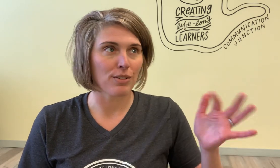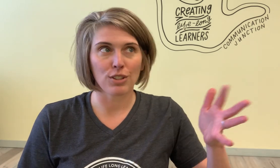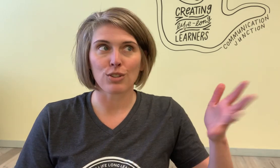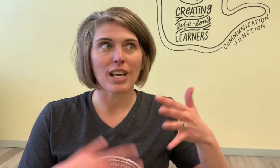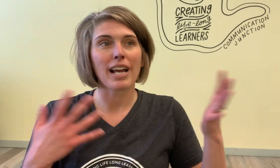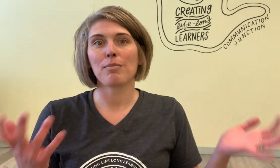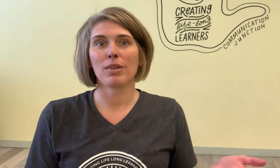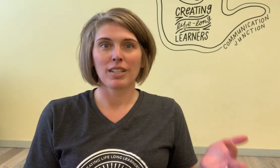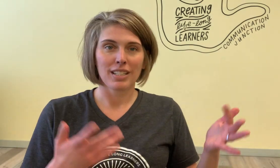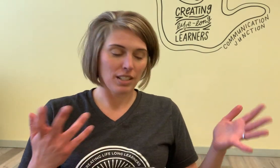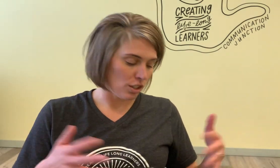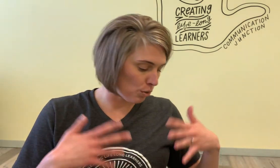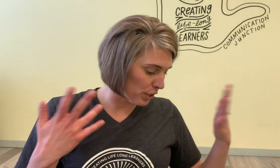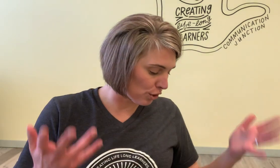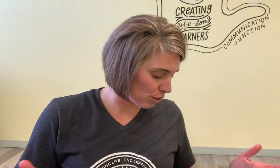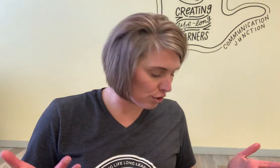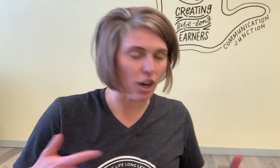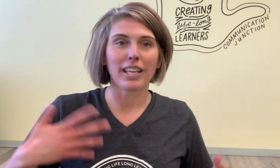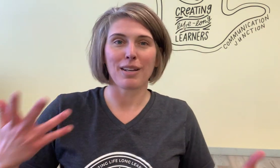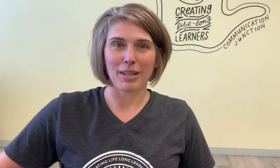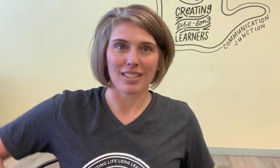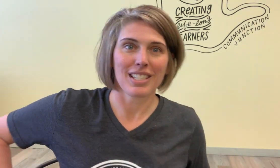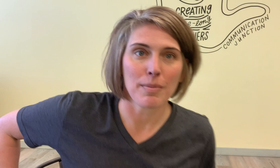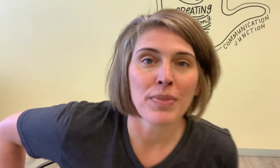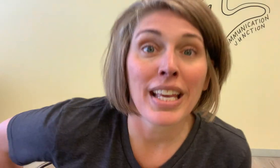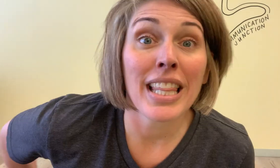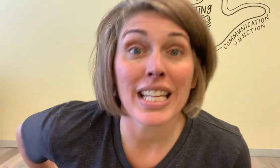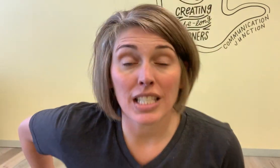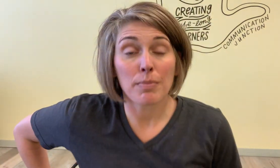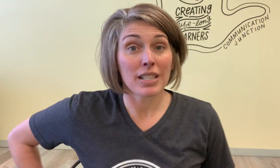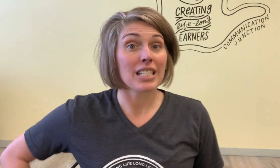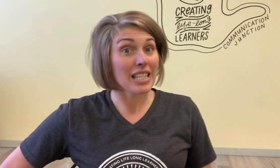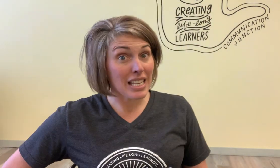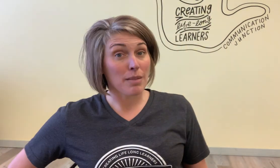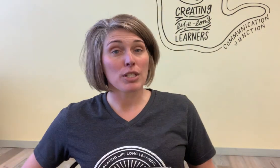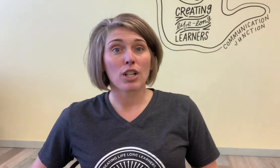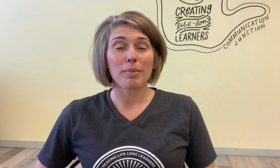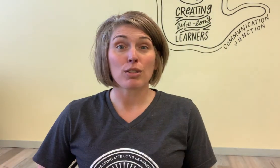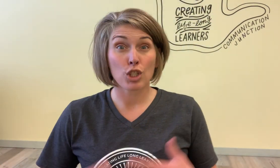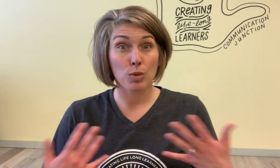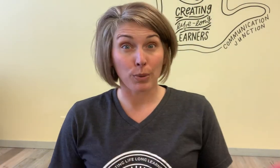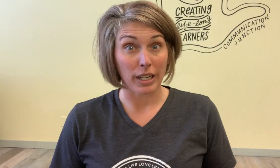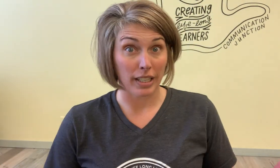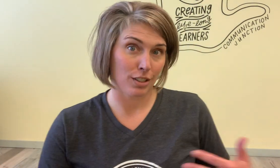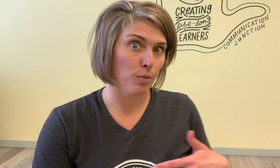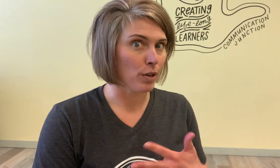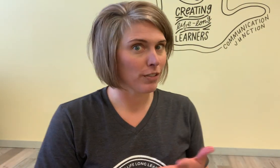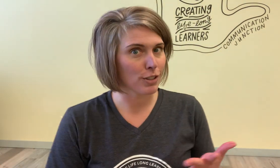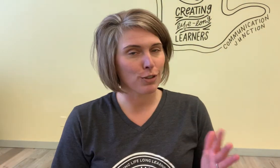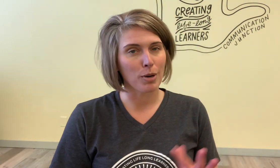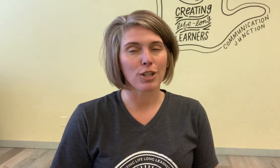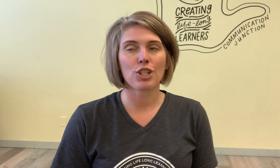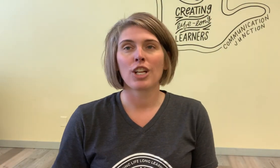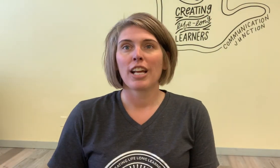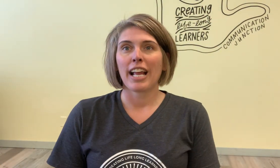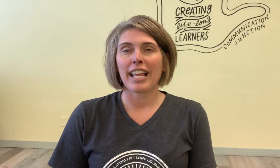your time, you know, when you're talking about this theme. This month's theme is all about spring, so perfect for March,